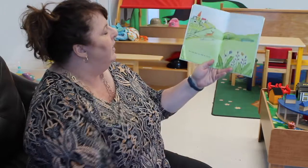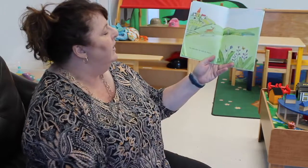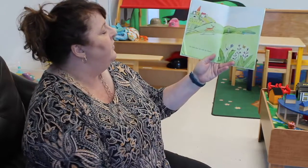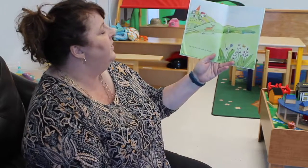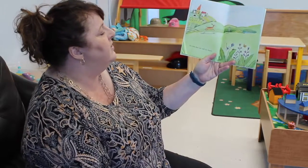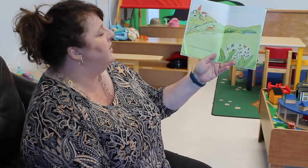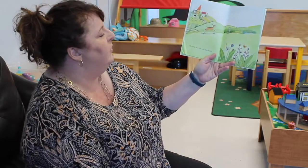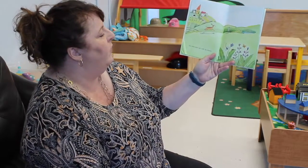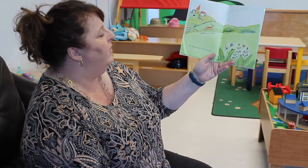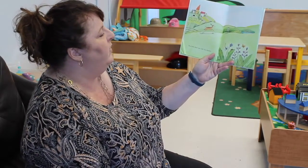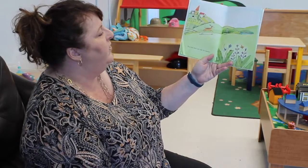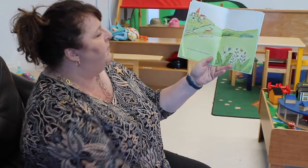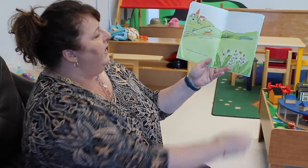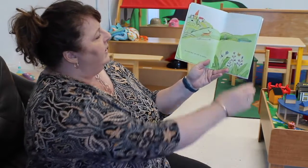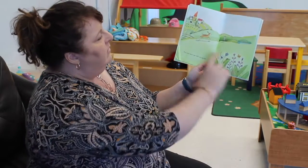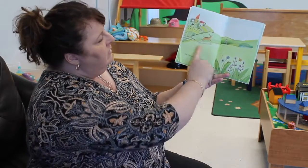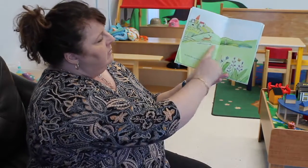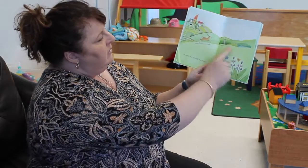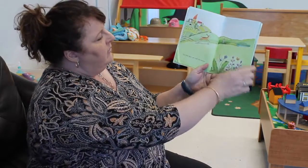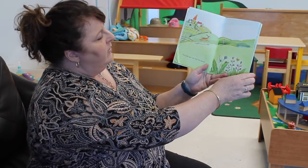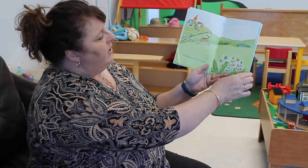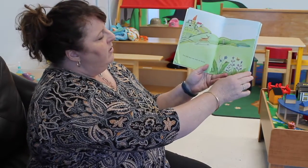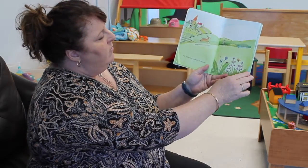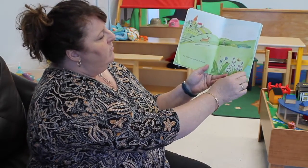The little deer ran with the bunny. There they go.